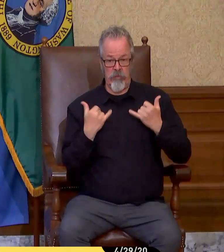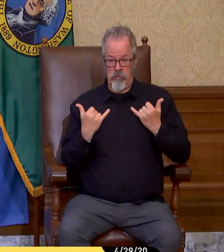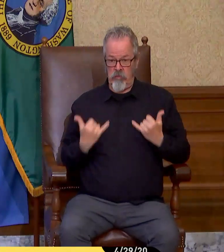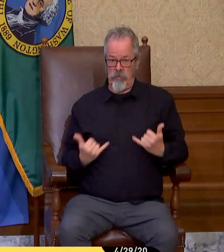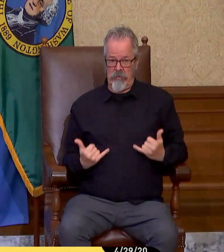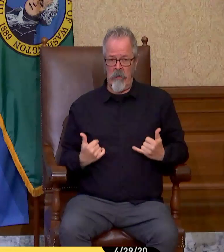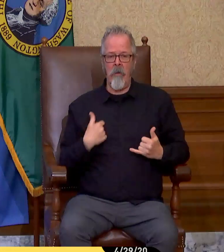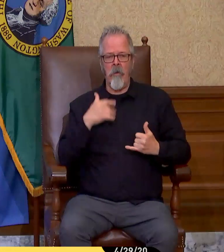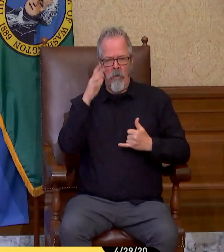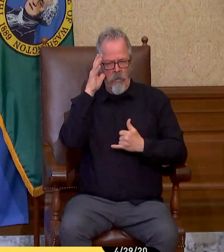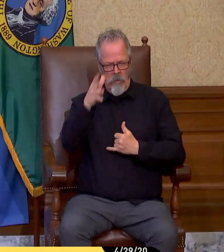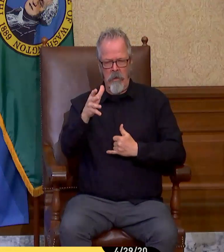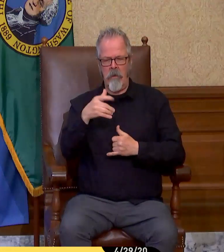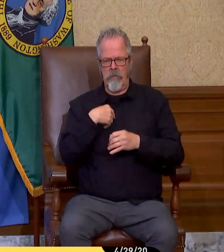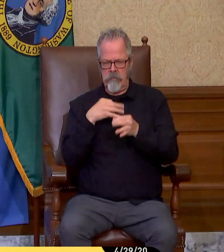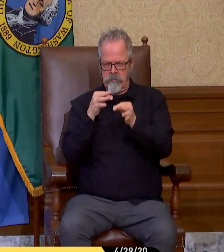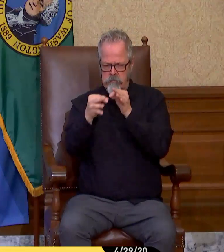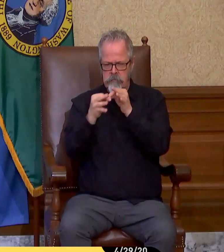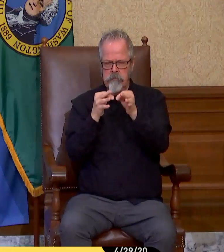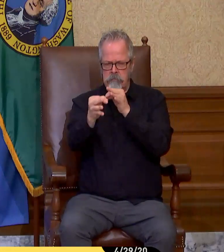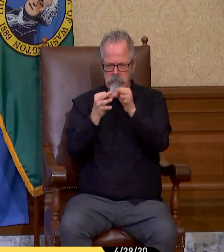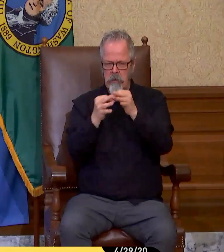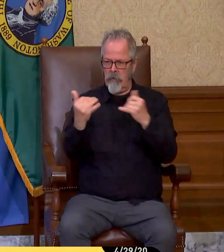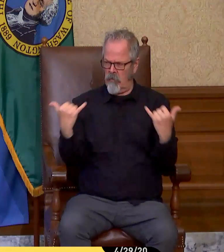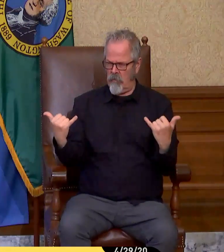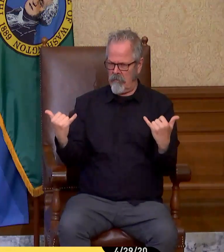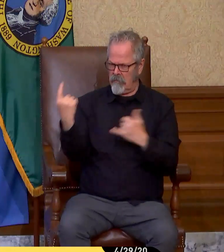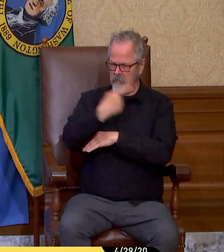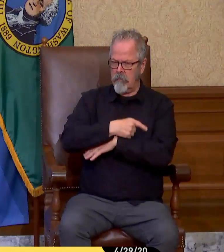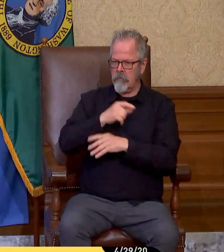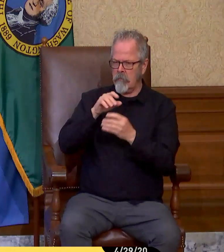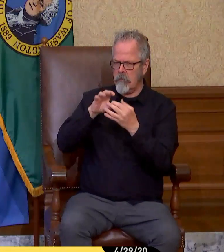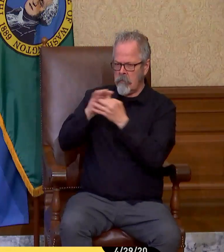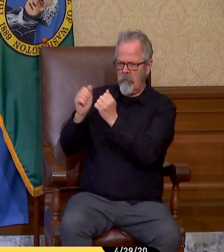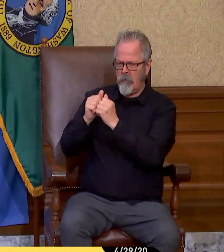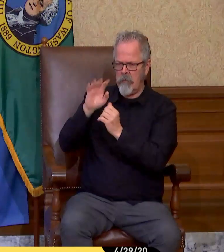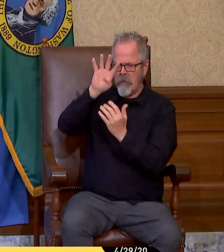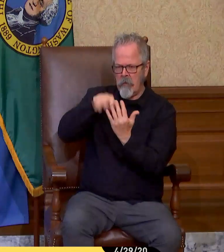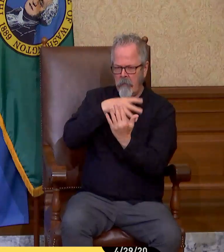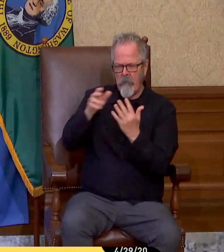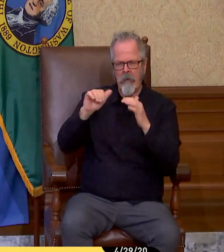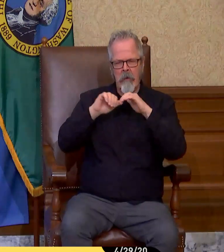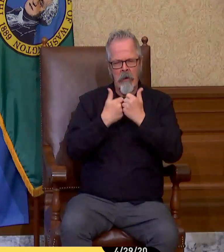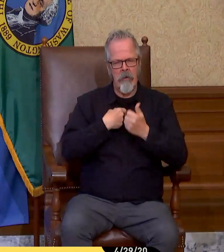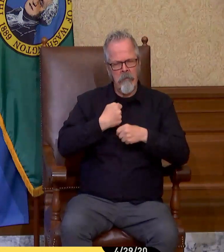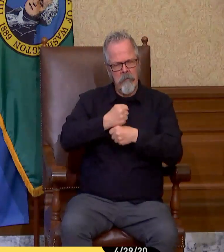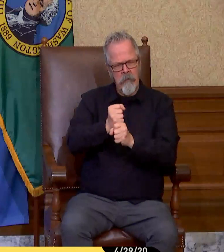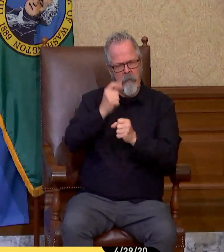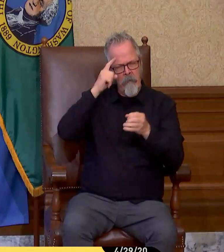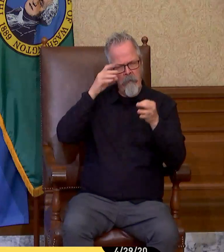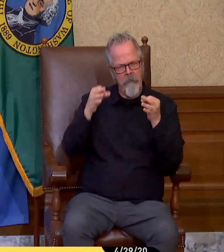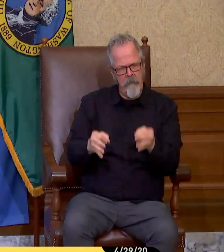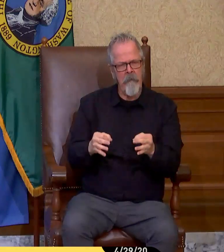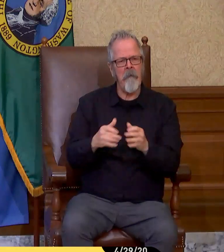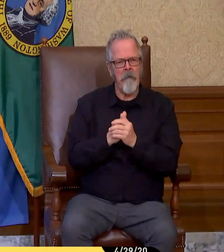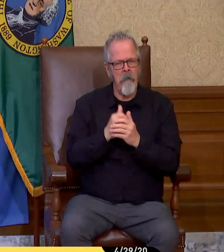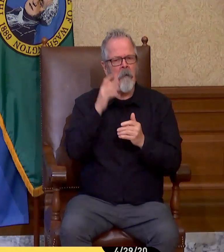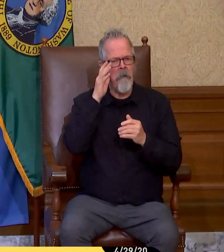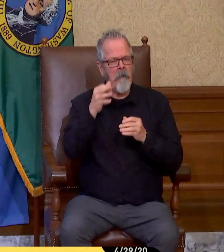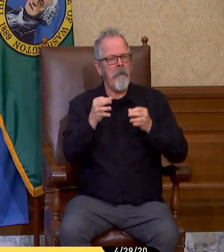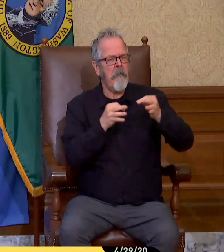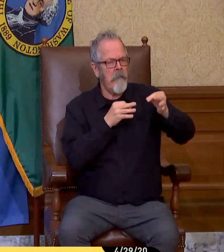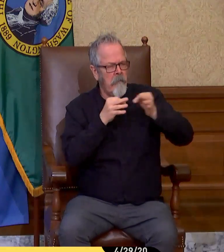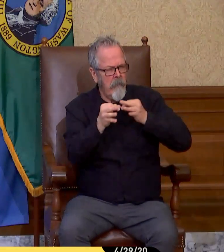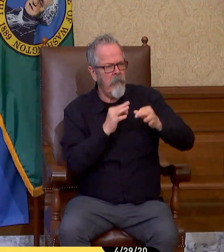actually work. So this is a two-part discussion starting today. In general, I know this recovery has seemed